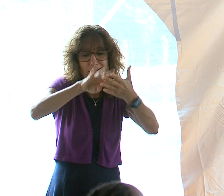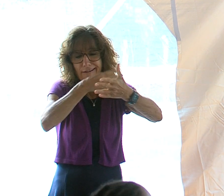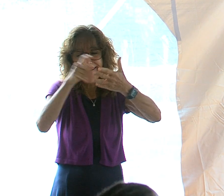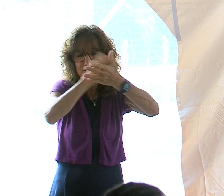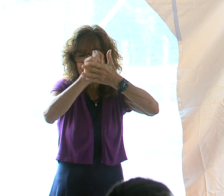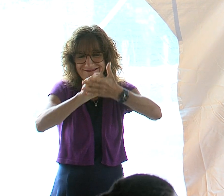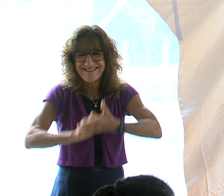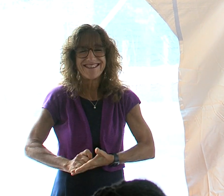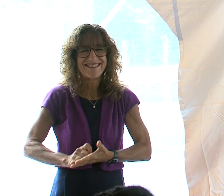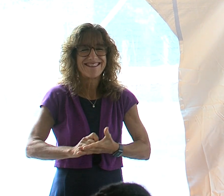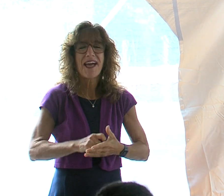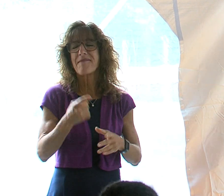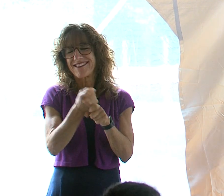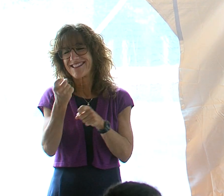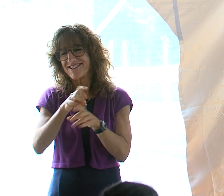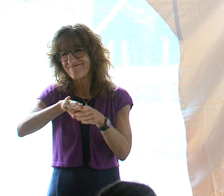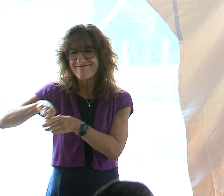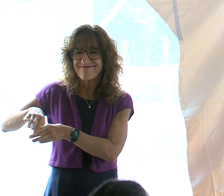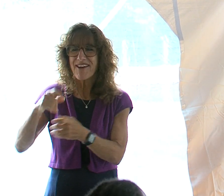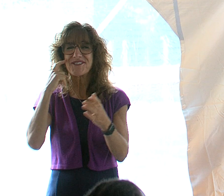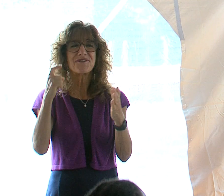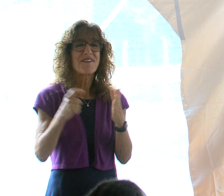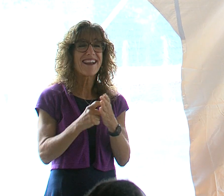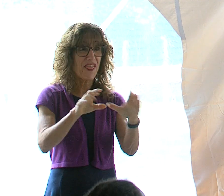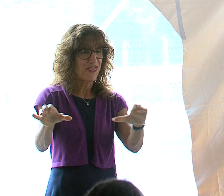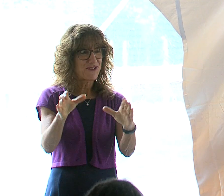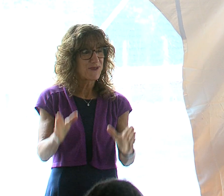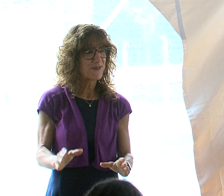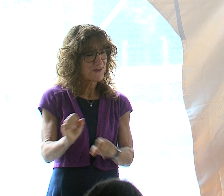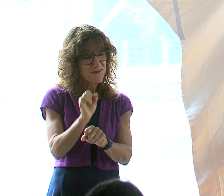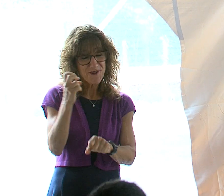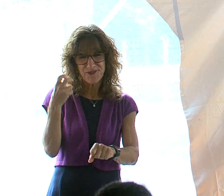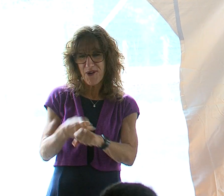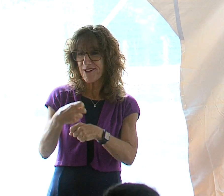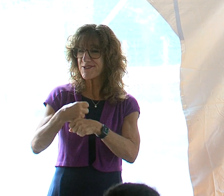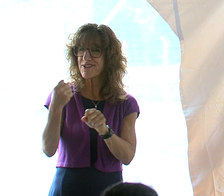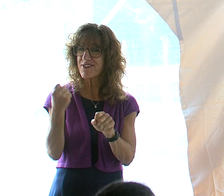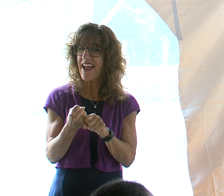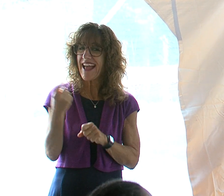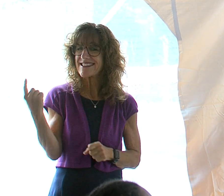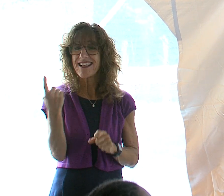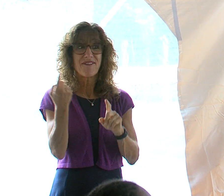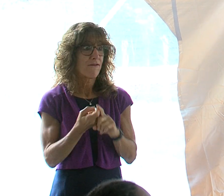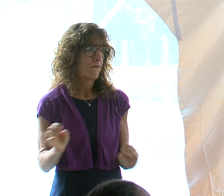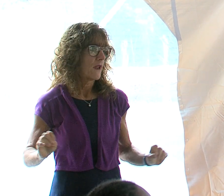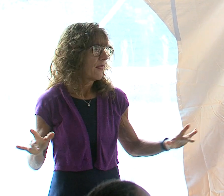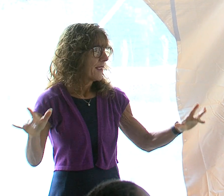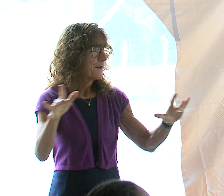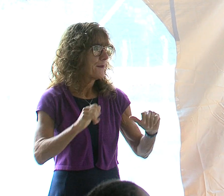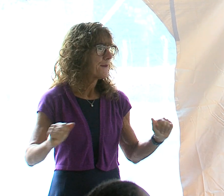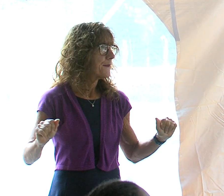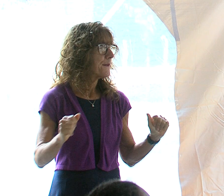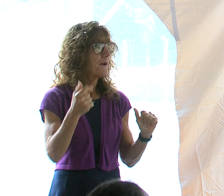do. But joking aside, I want to recognize the doers who work so diligently to create something from nothing.